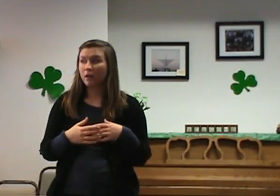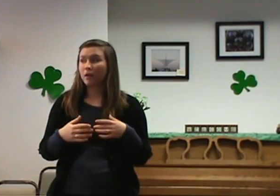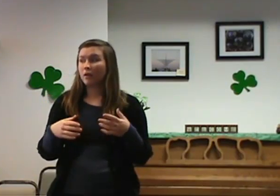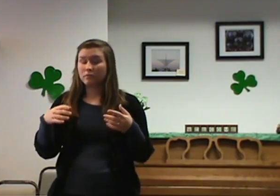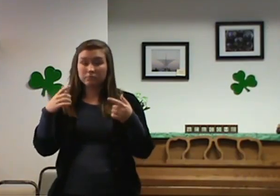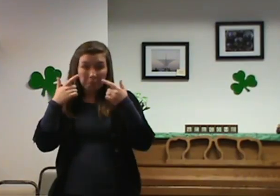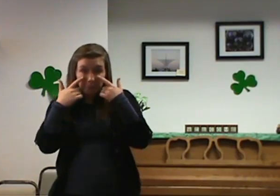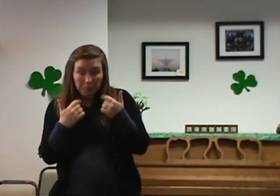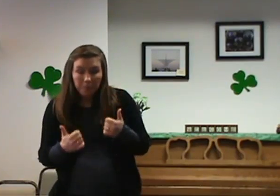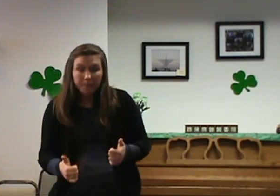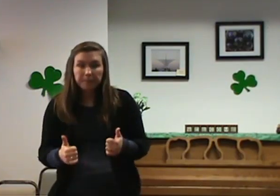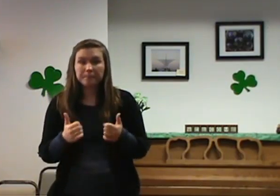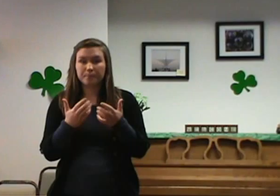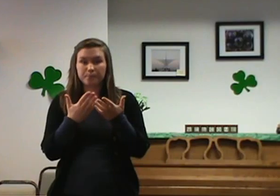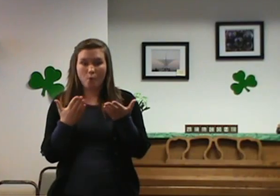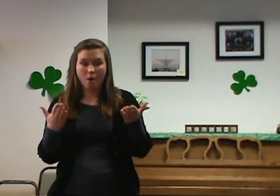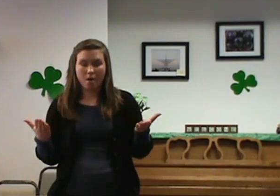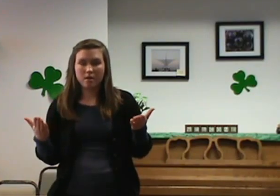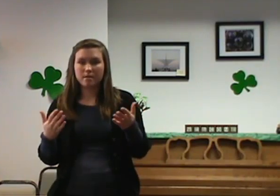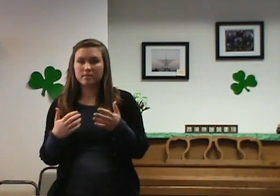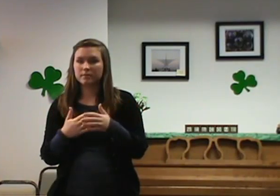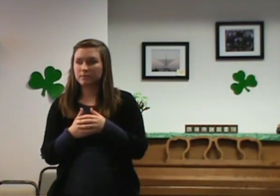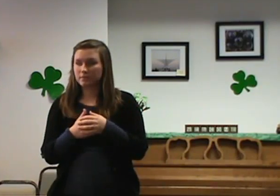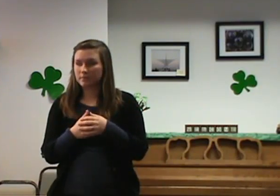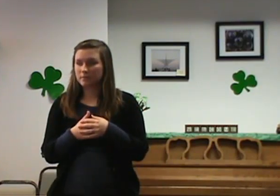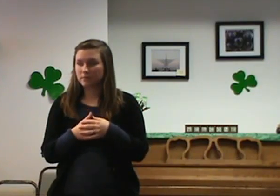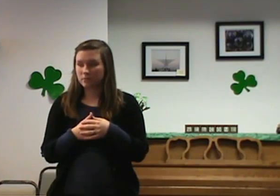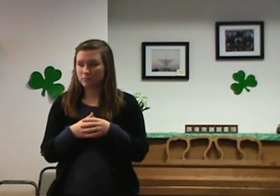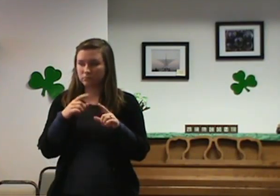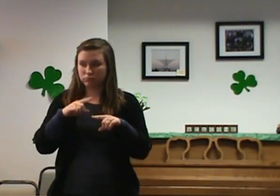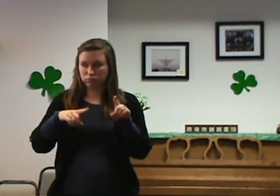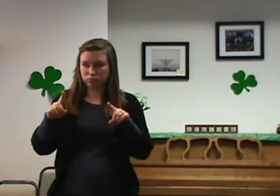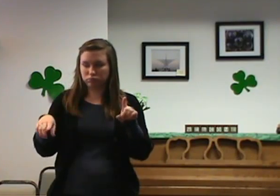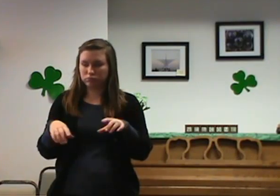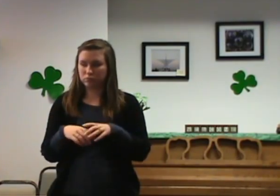the software products. Okay. So,